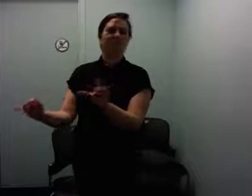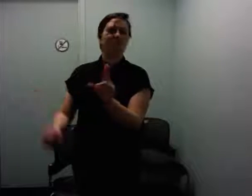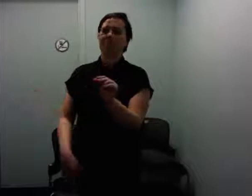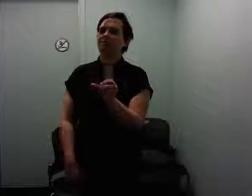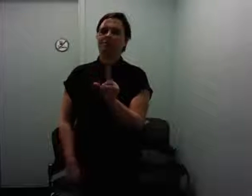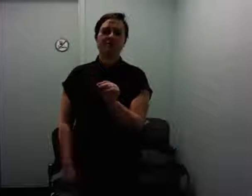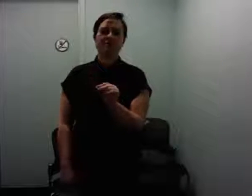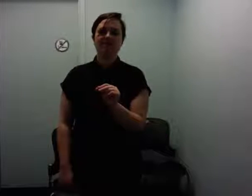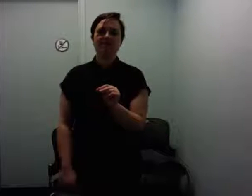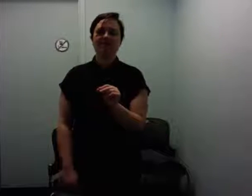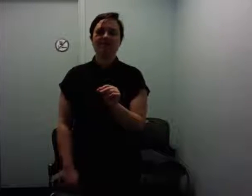have been.